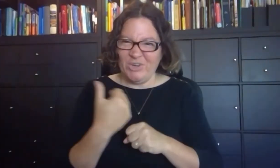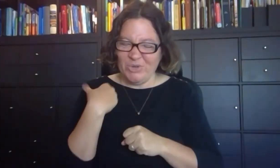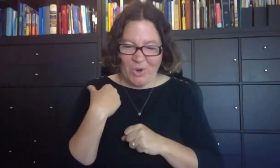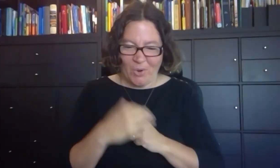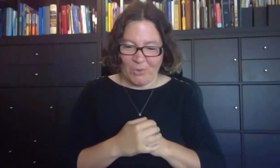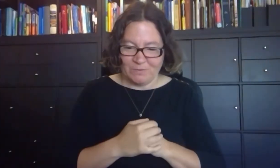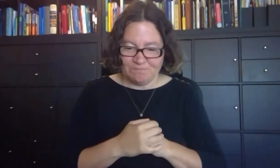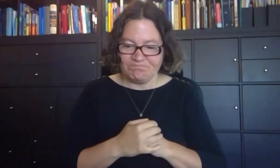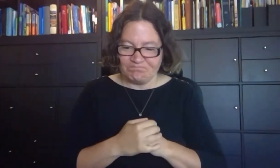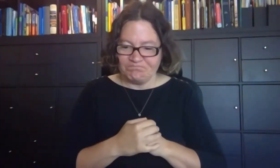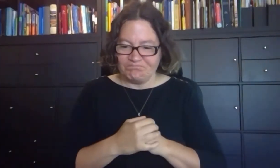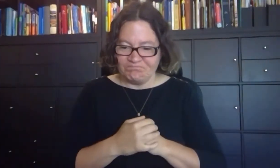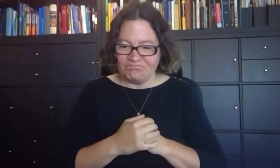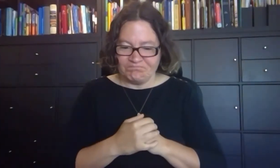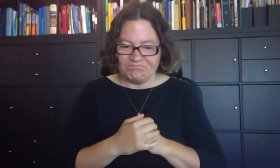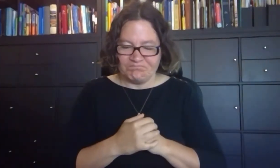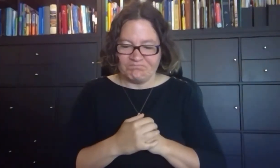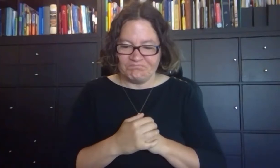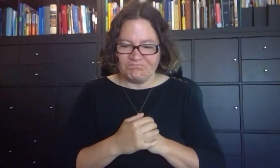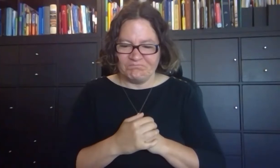Wow. That wasn't that long ago.